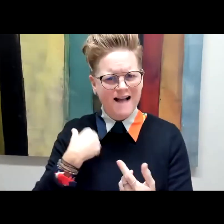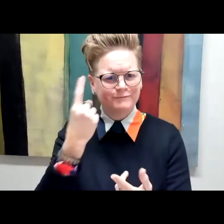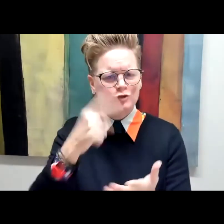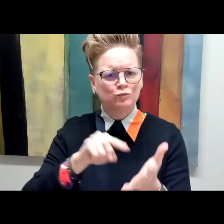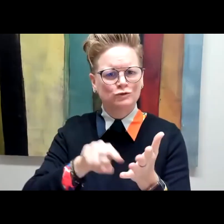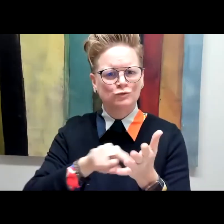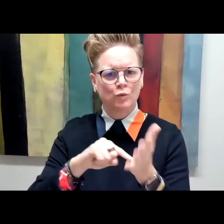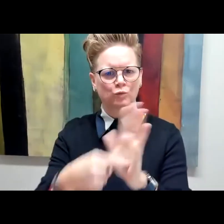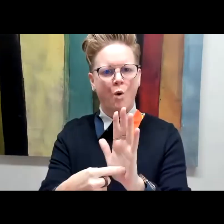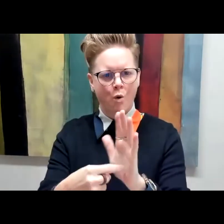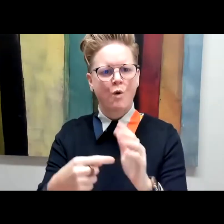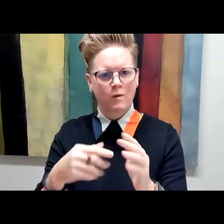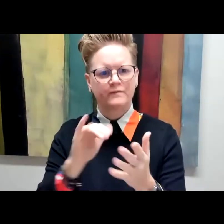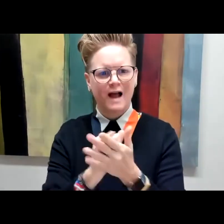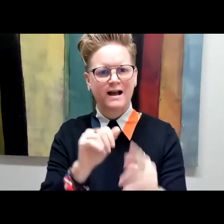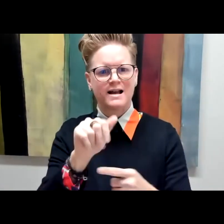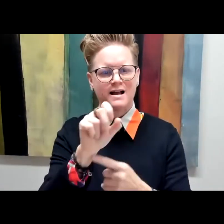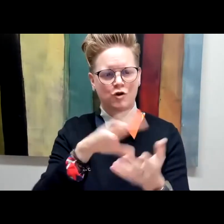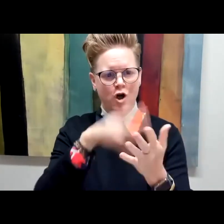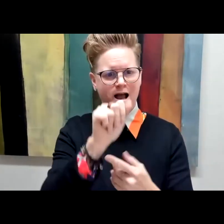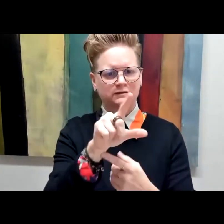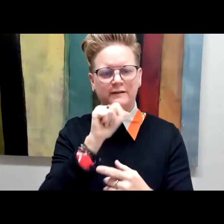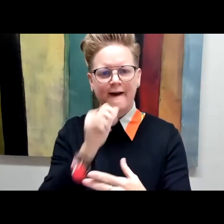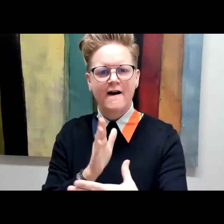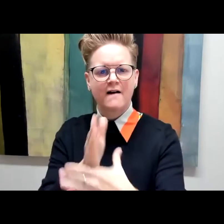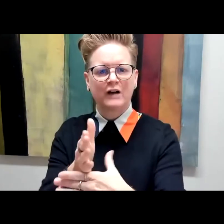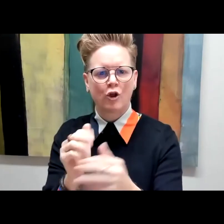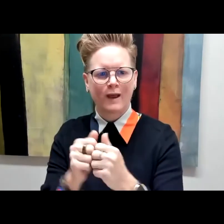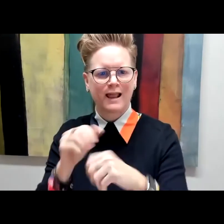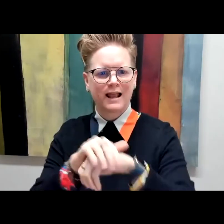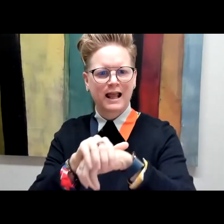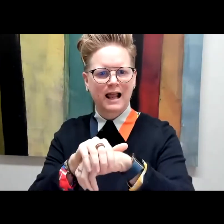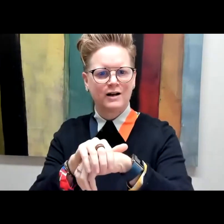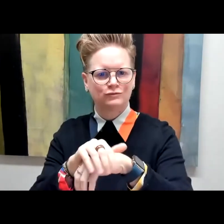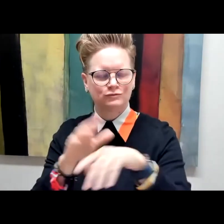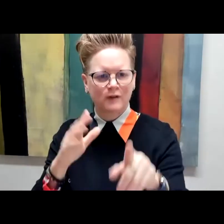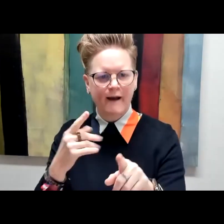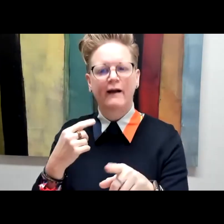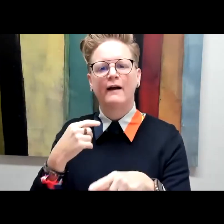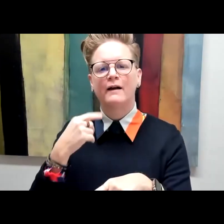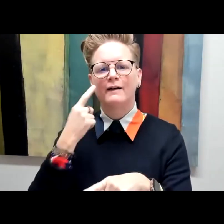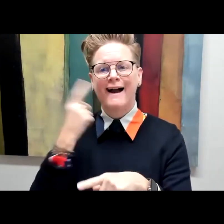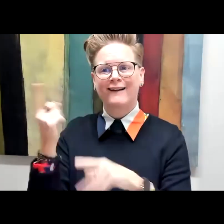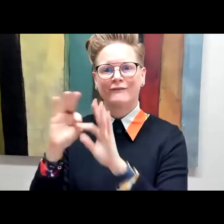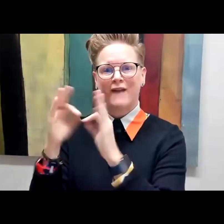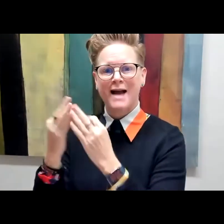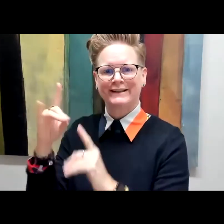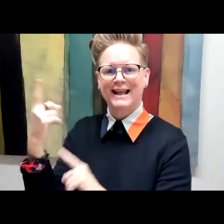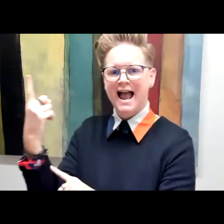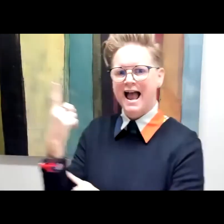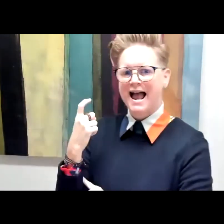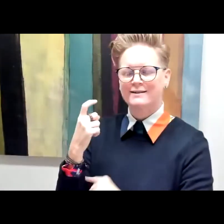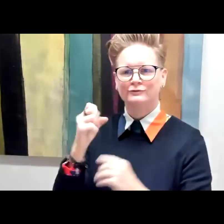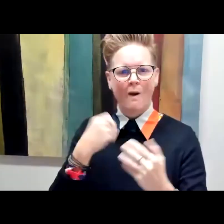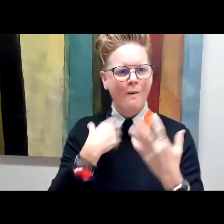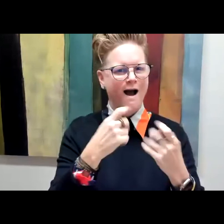Okay. So we have research that shows that a student that learns ASL does not affect their